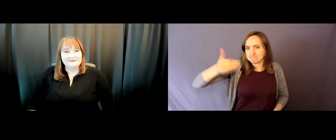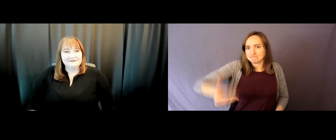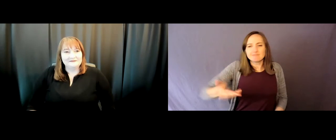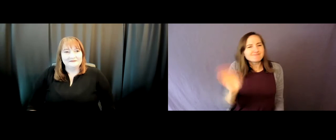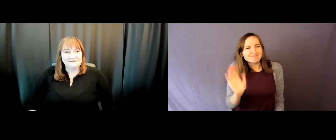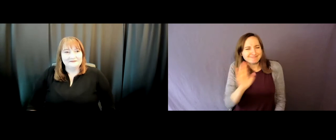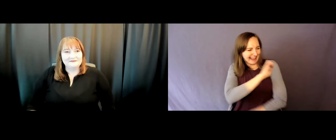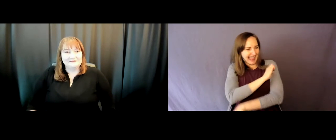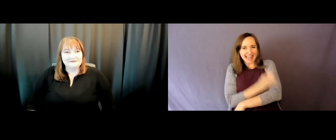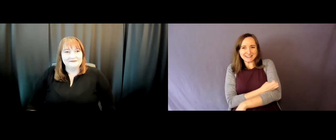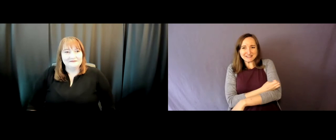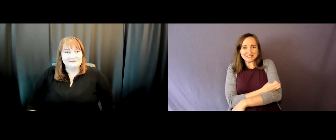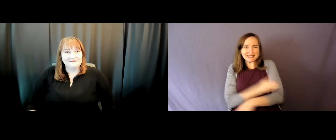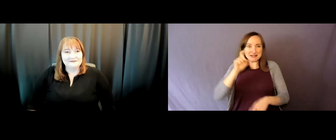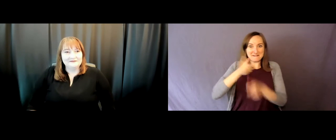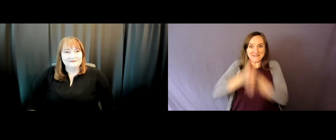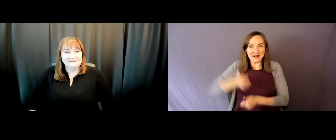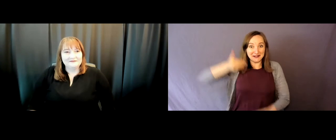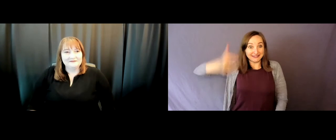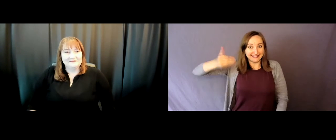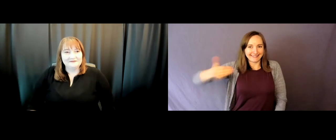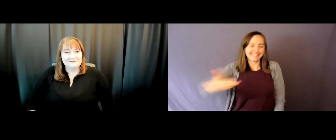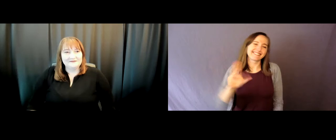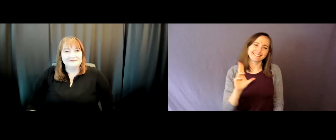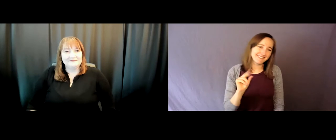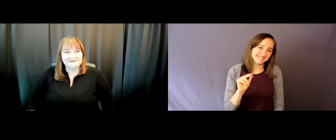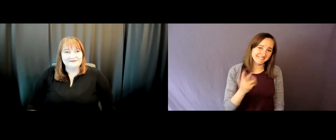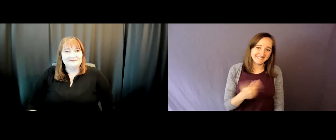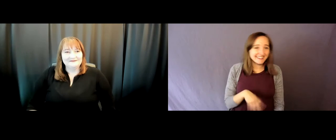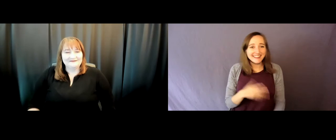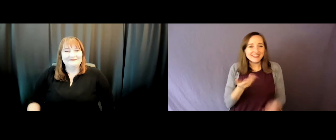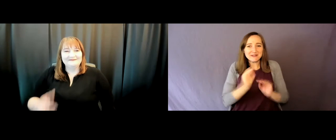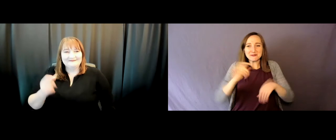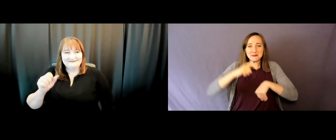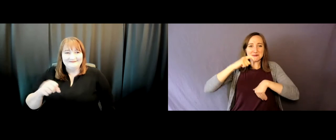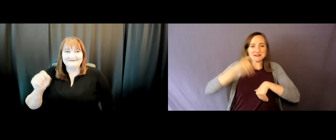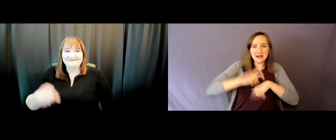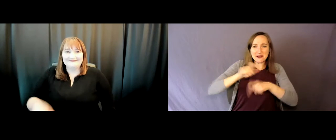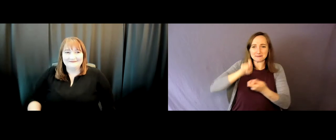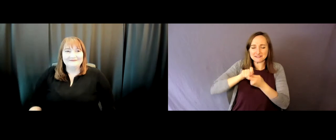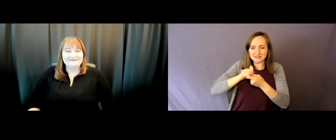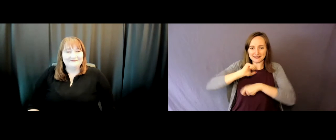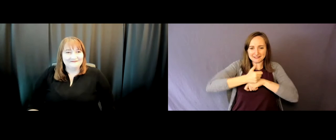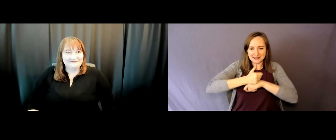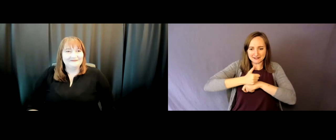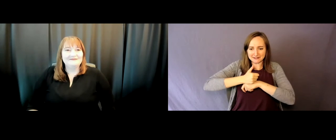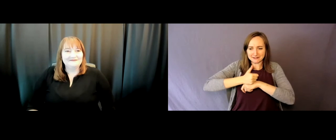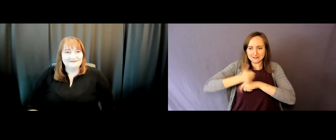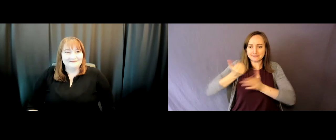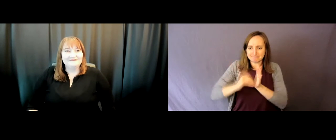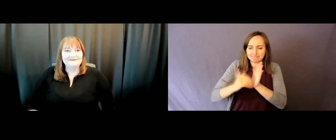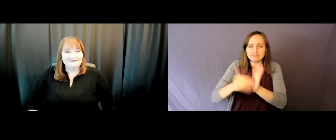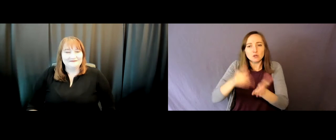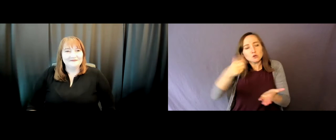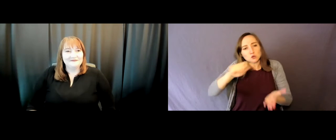how energy or life works. Yeah. There is no time when you're dealing with this. So you'll know when you need the assistance